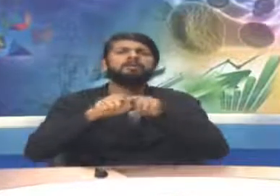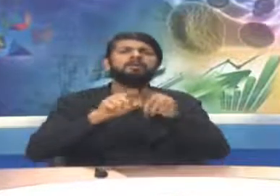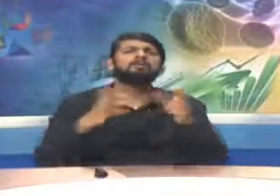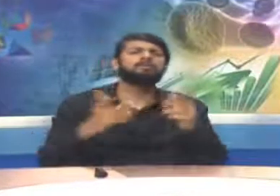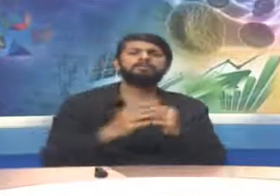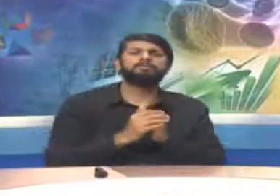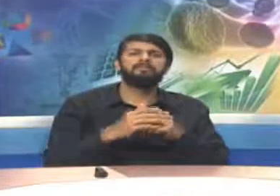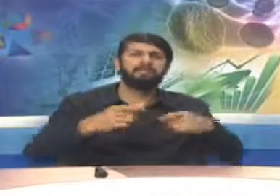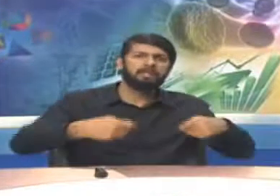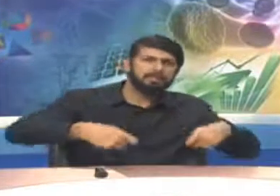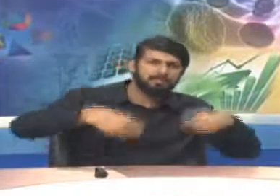social classes,